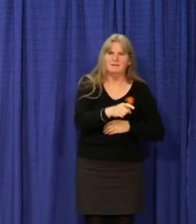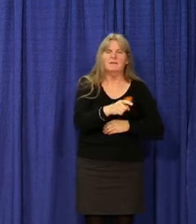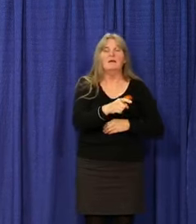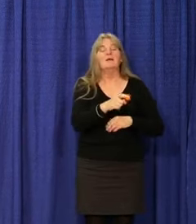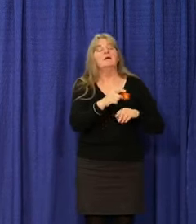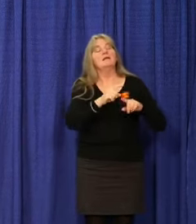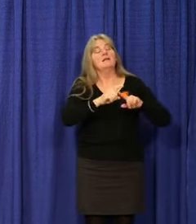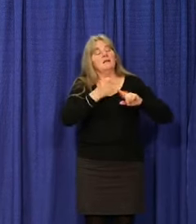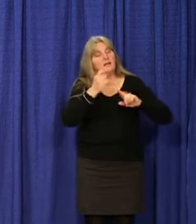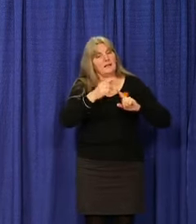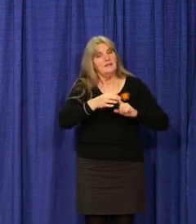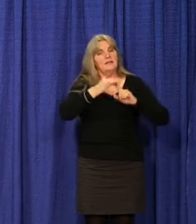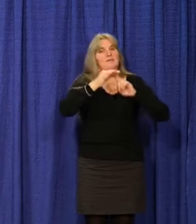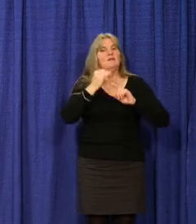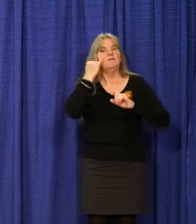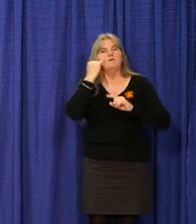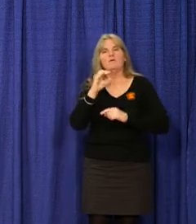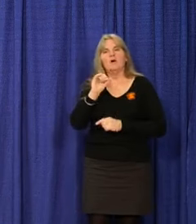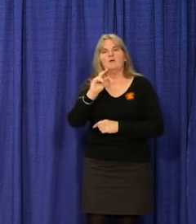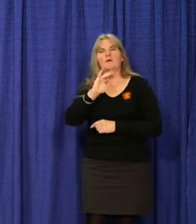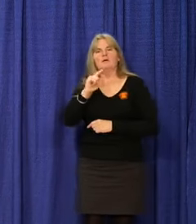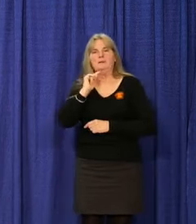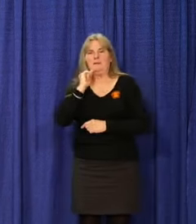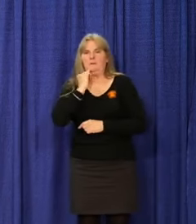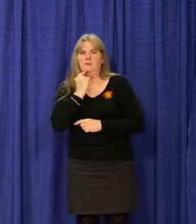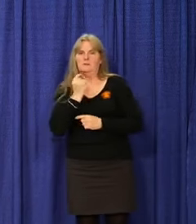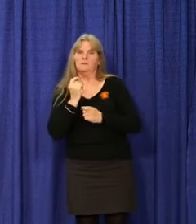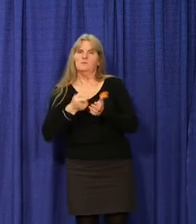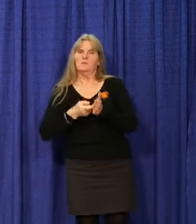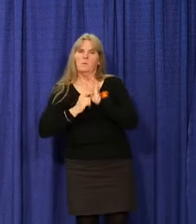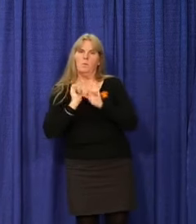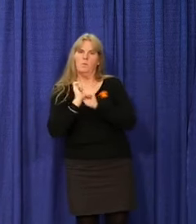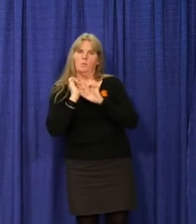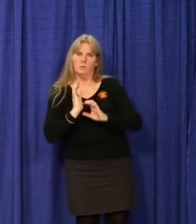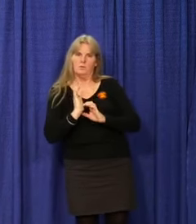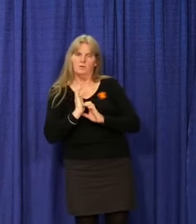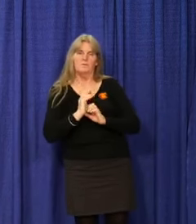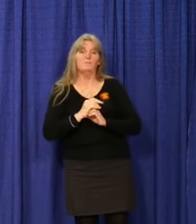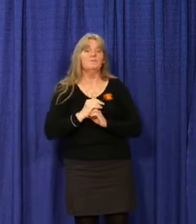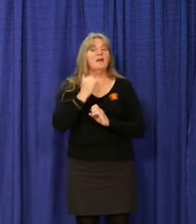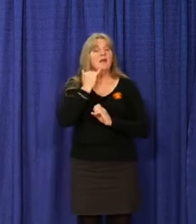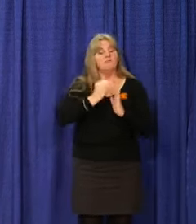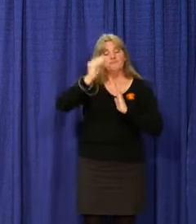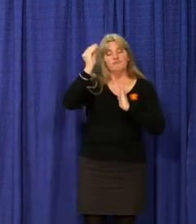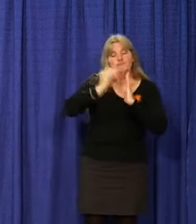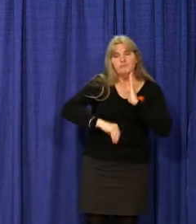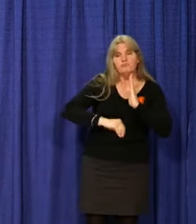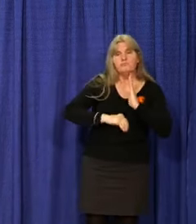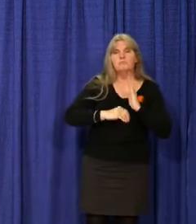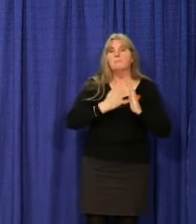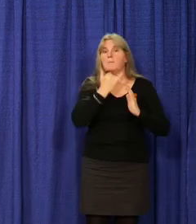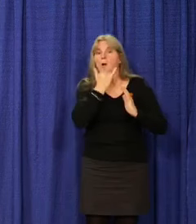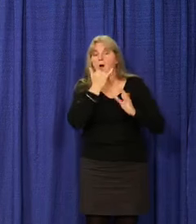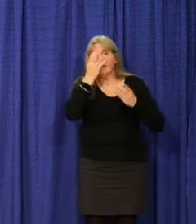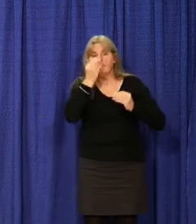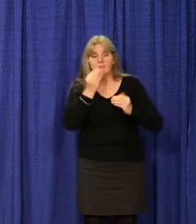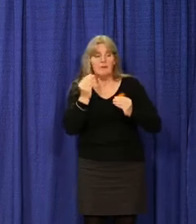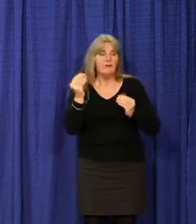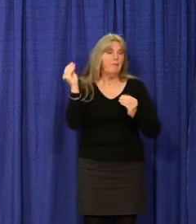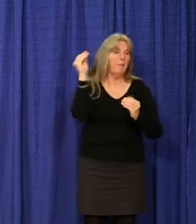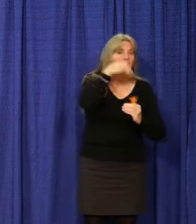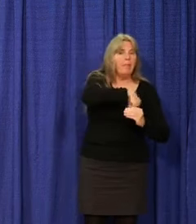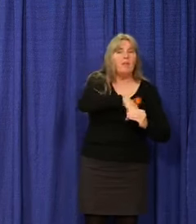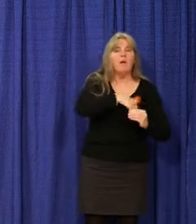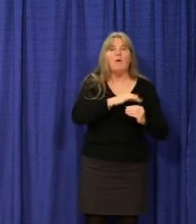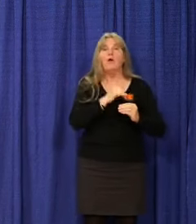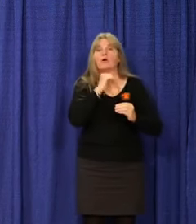critical worker. If you intentionally provide incorrect information or do not stop and declare yourself as